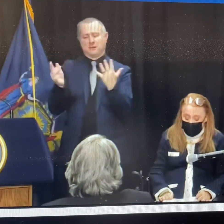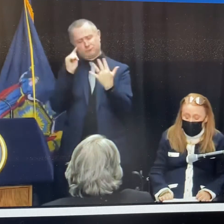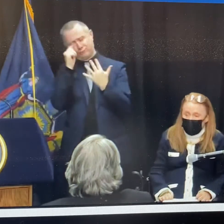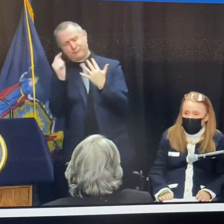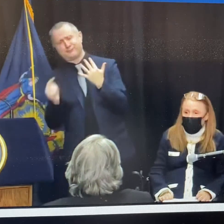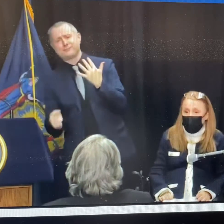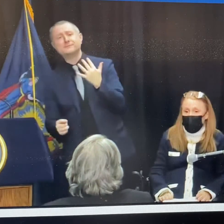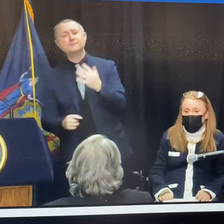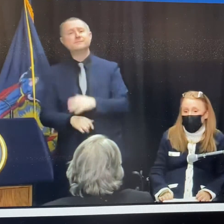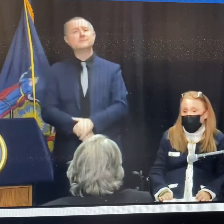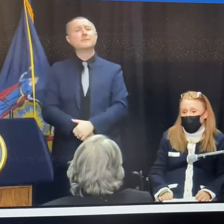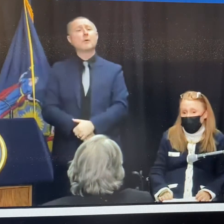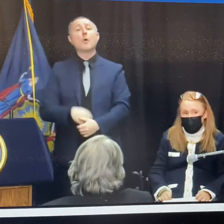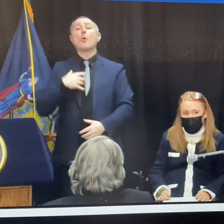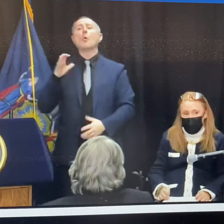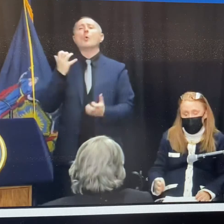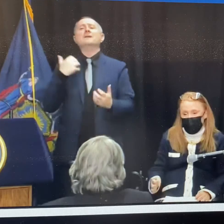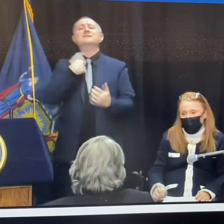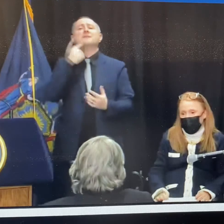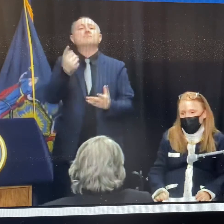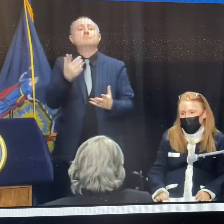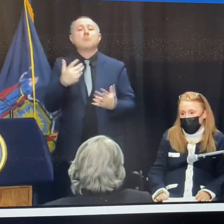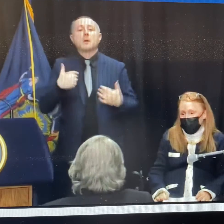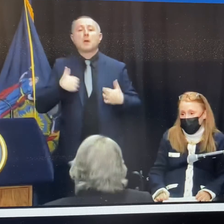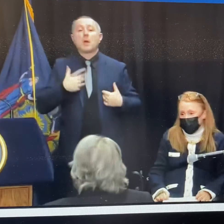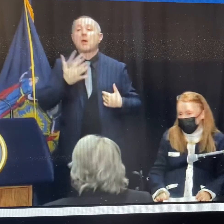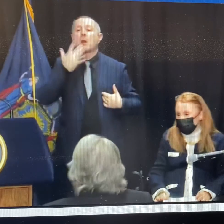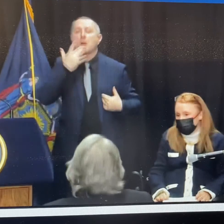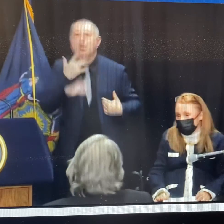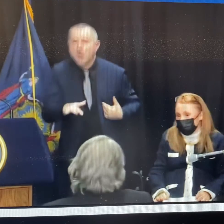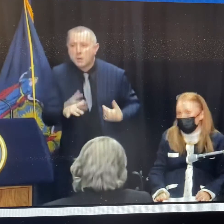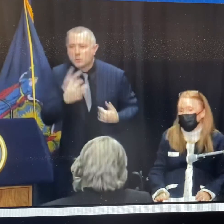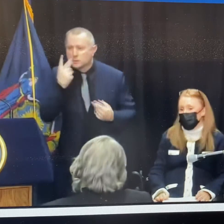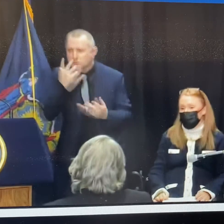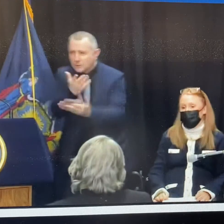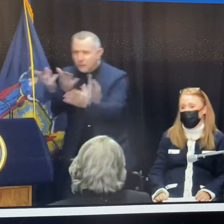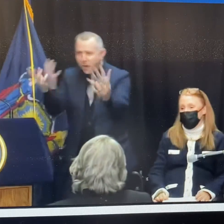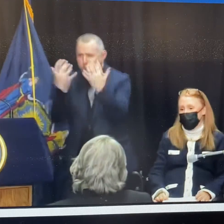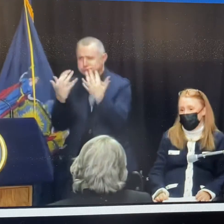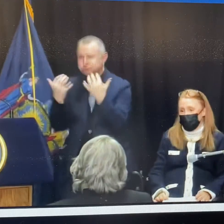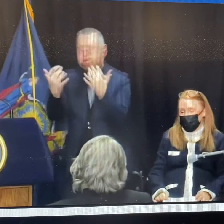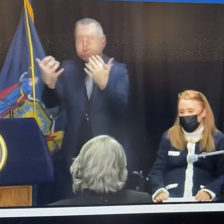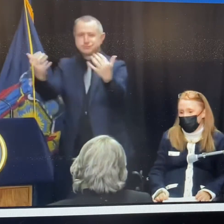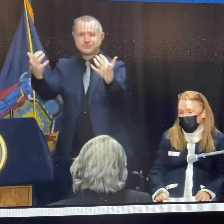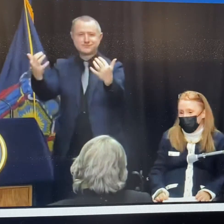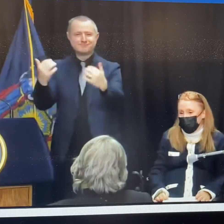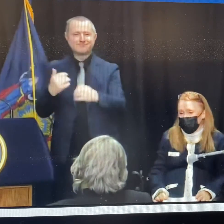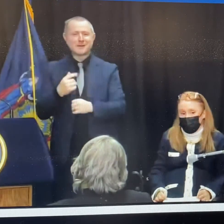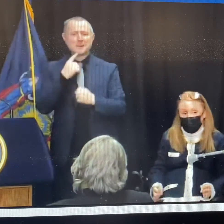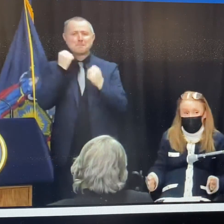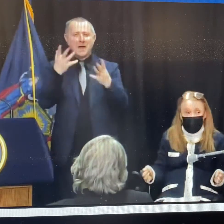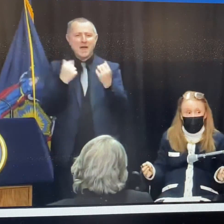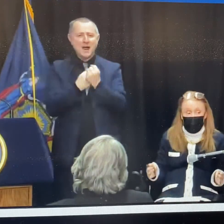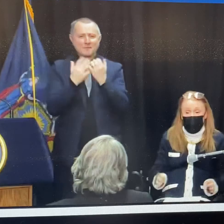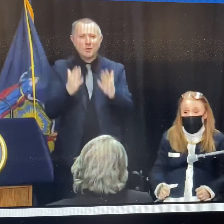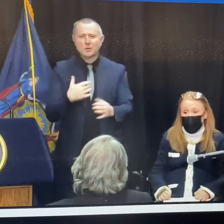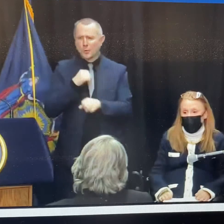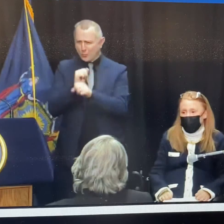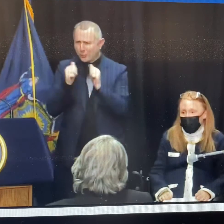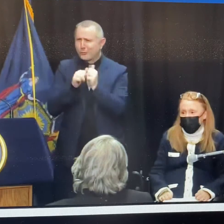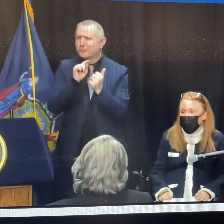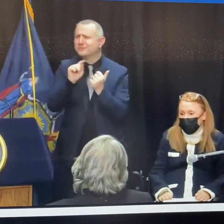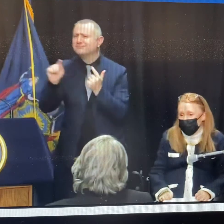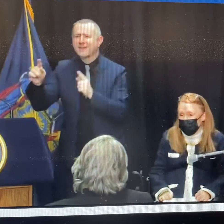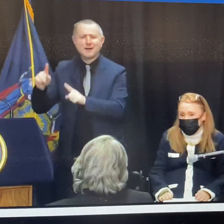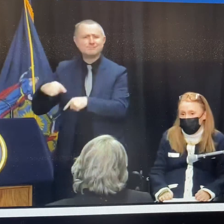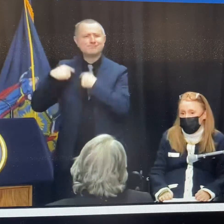I also want to say that I am so lucky to see so many friendly faces in this room. Lots of advocates that I've worked for and have lived for